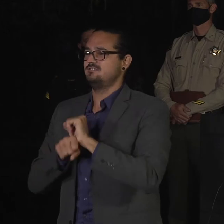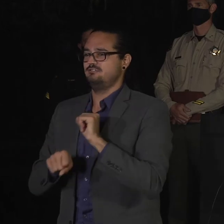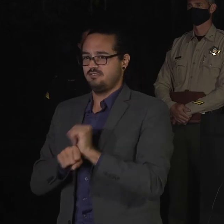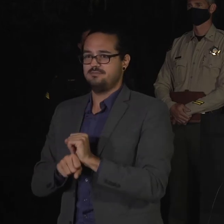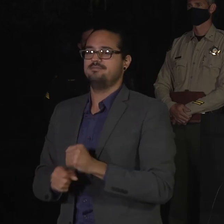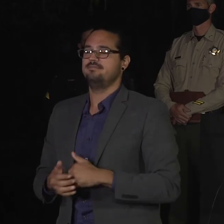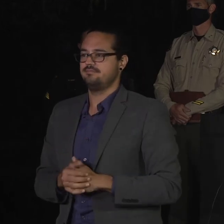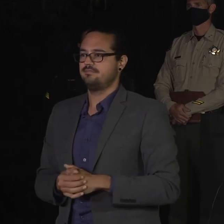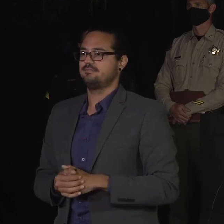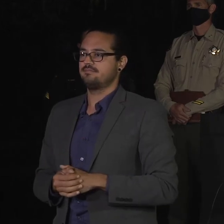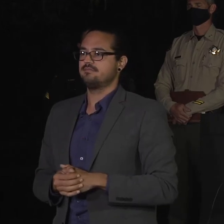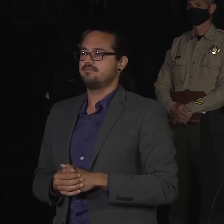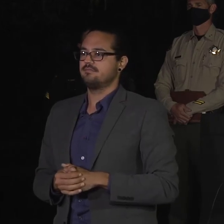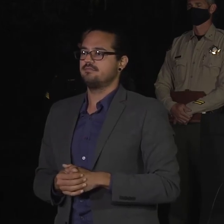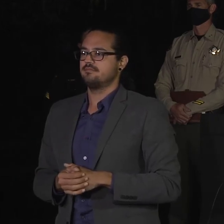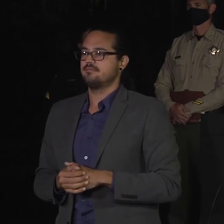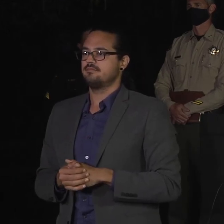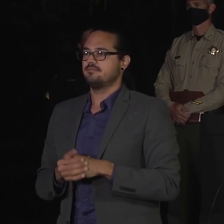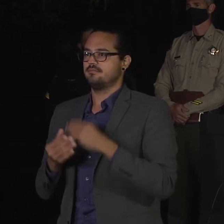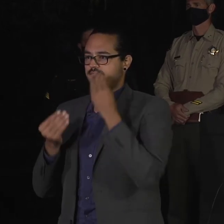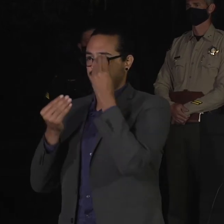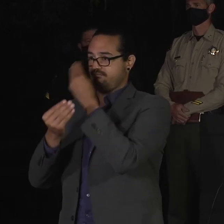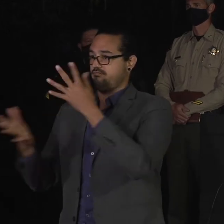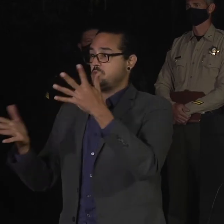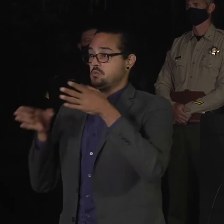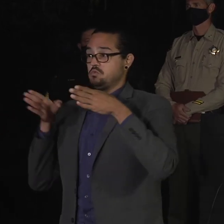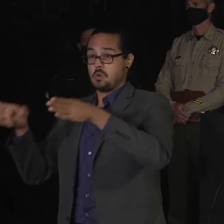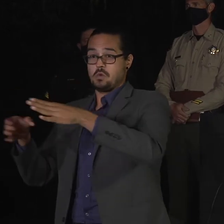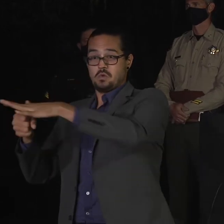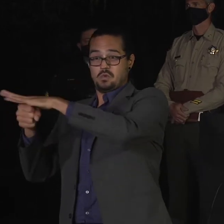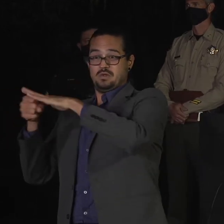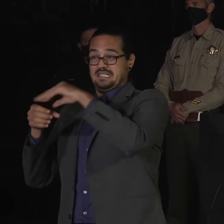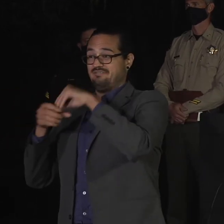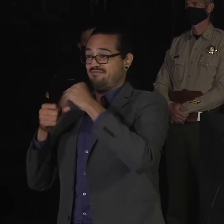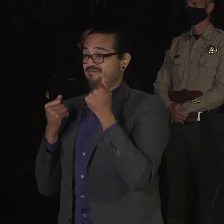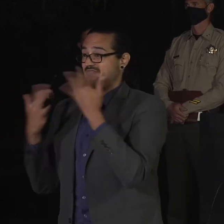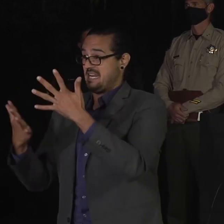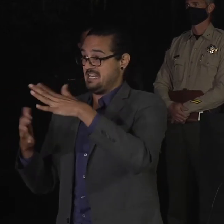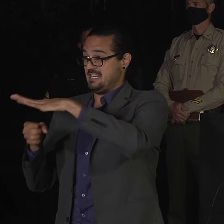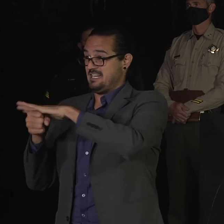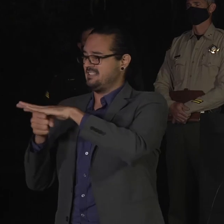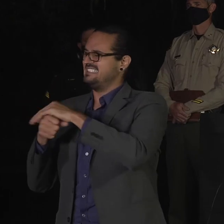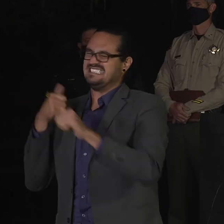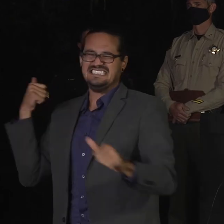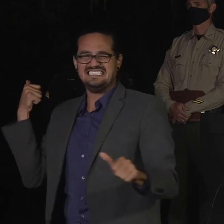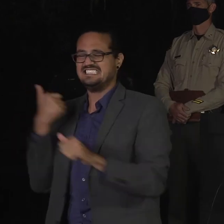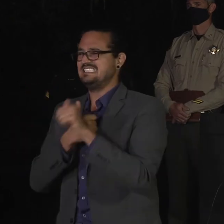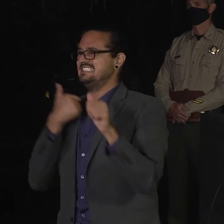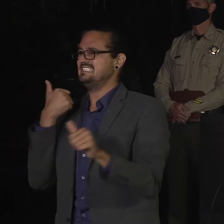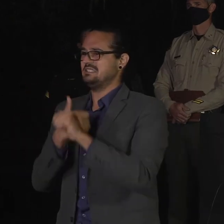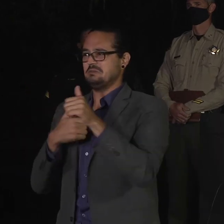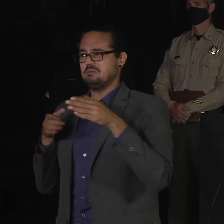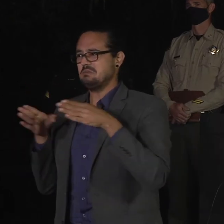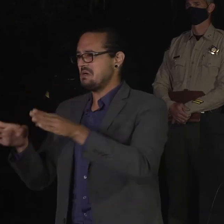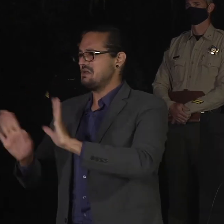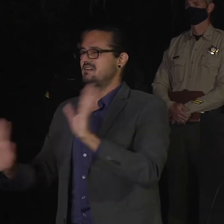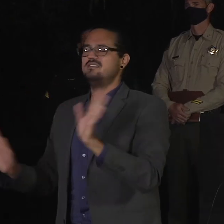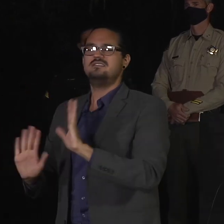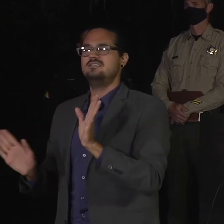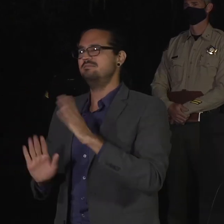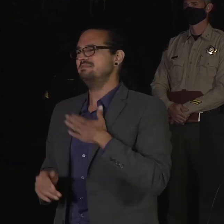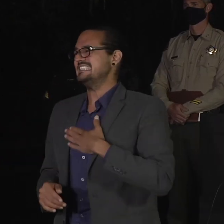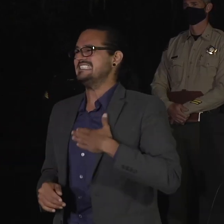very dangerous out there. So those that are still in the fire area, you need to be very cautious in your driving around if you're out and